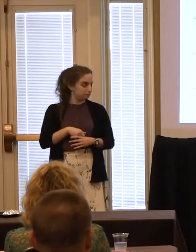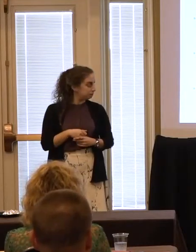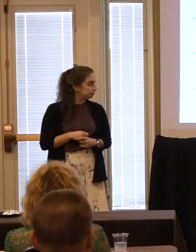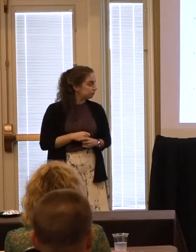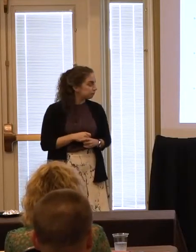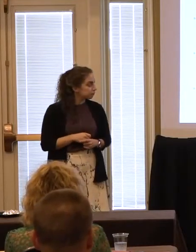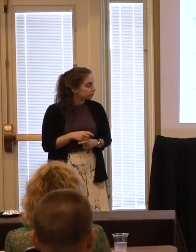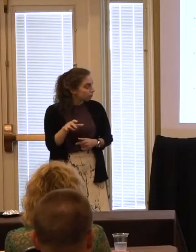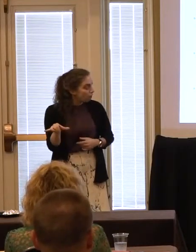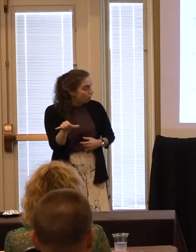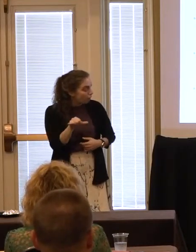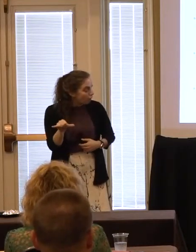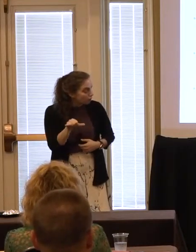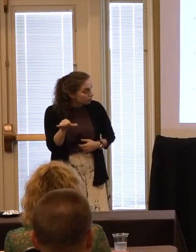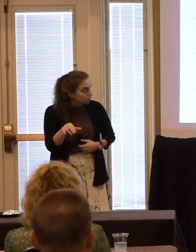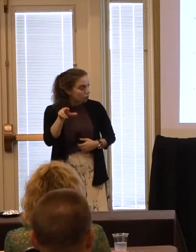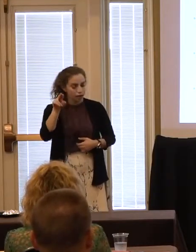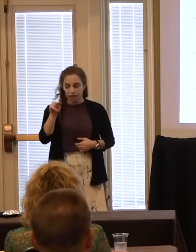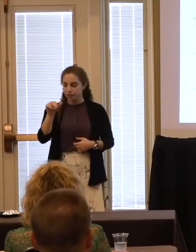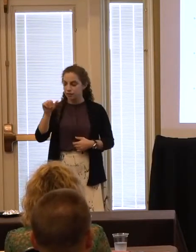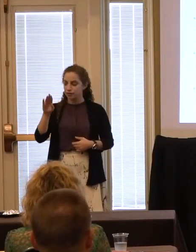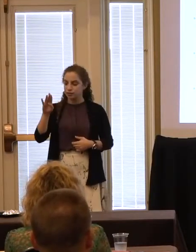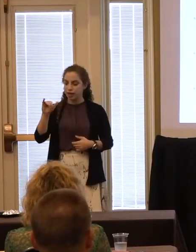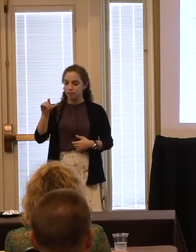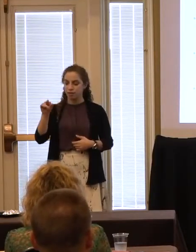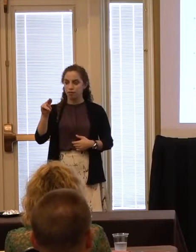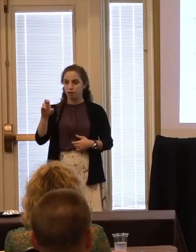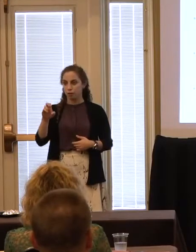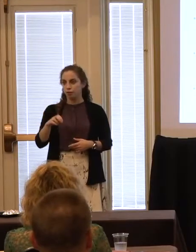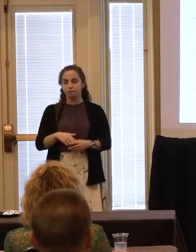So is nabilone.